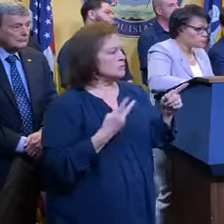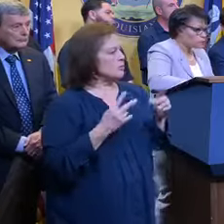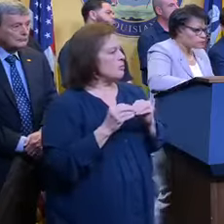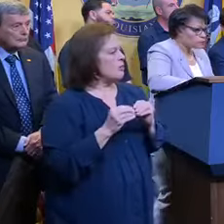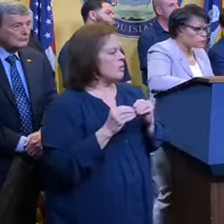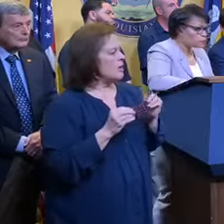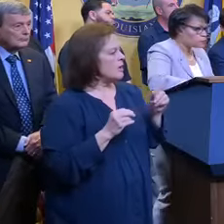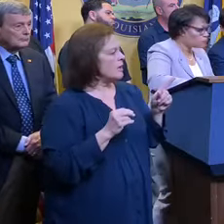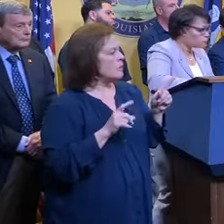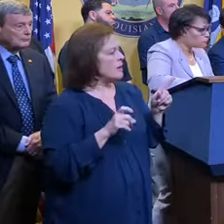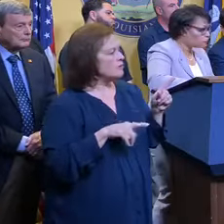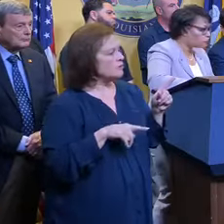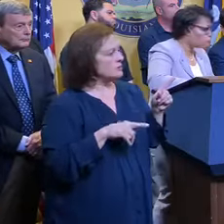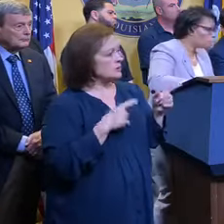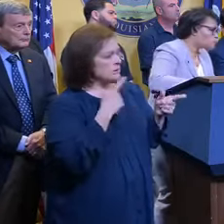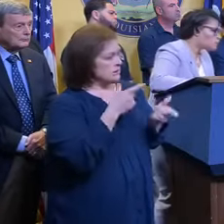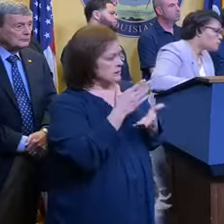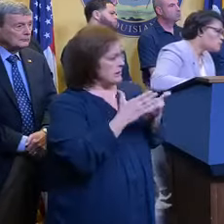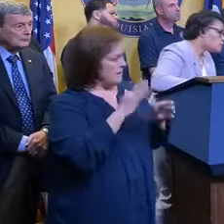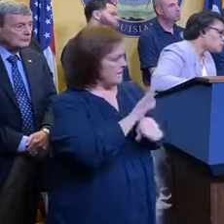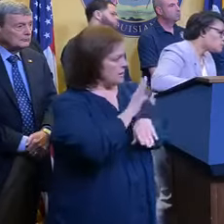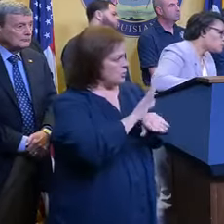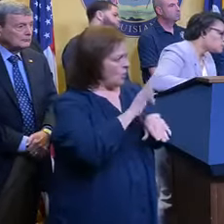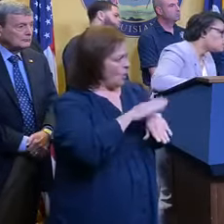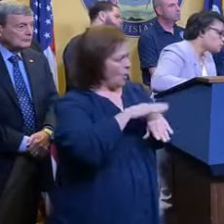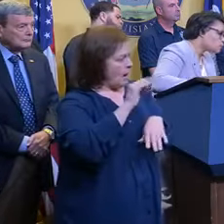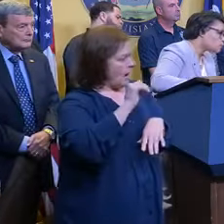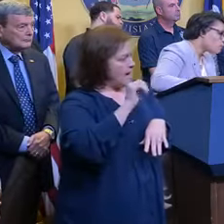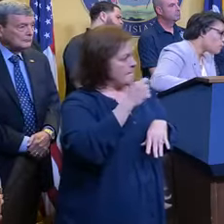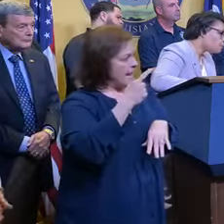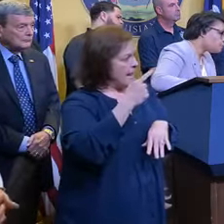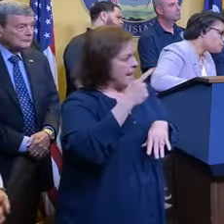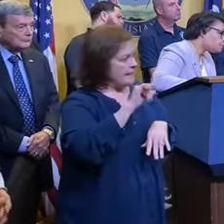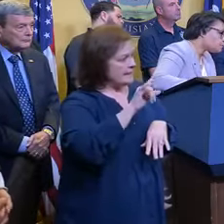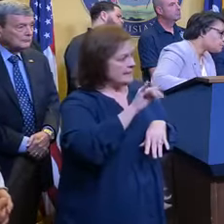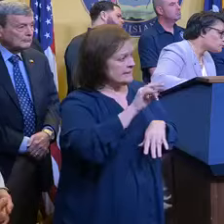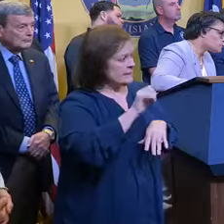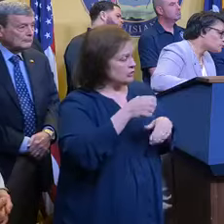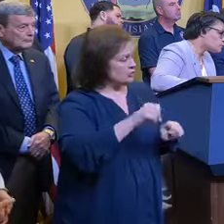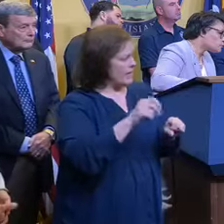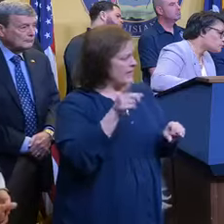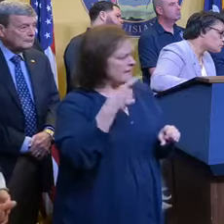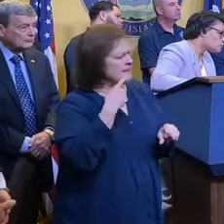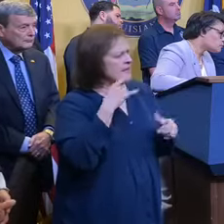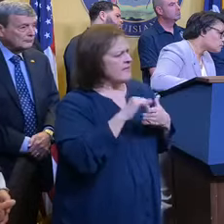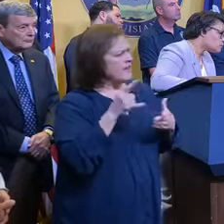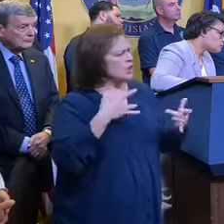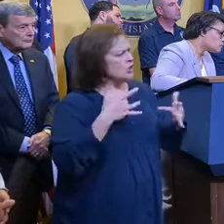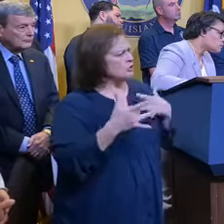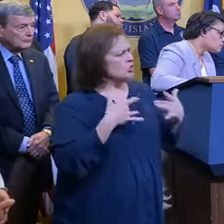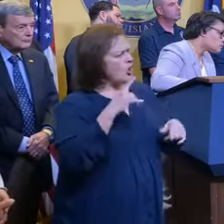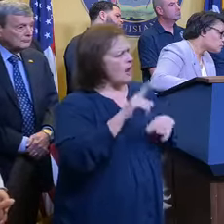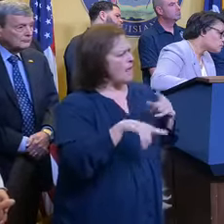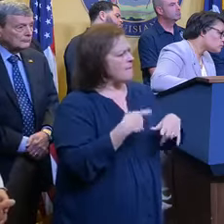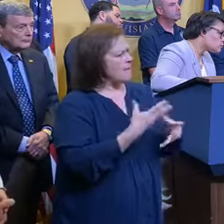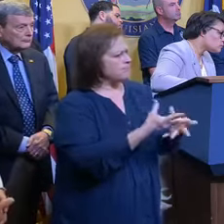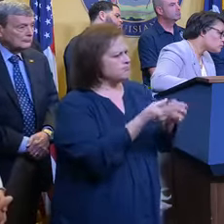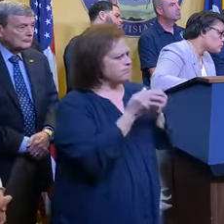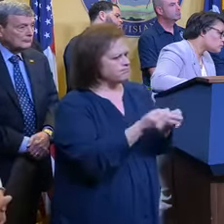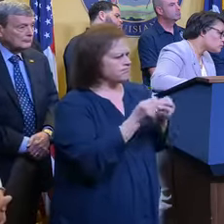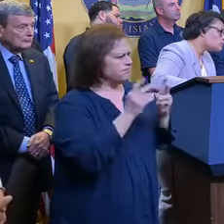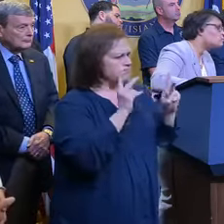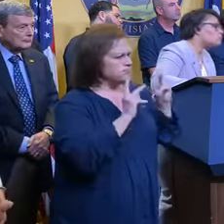WWL. Some businesses on Magazine Street are saying that they're concerned about the crowd control